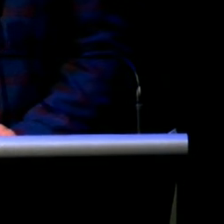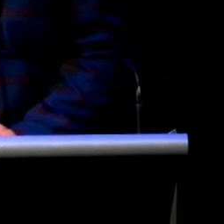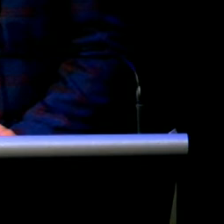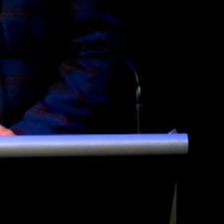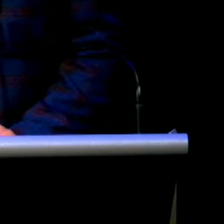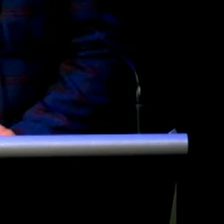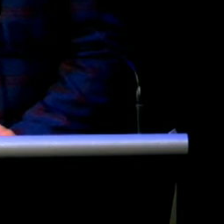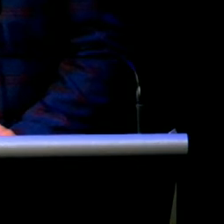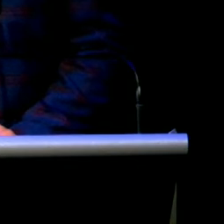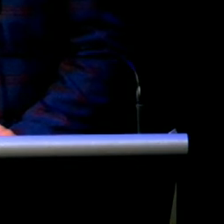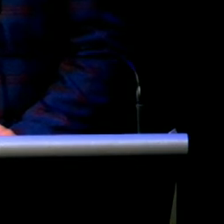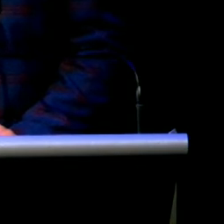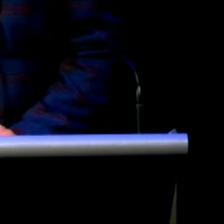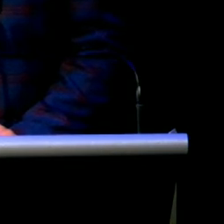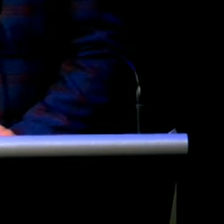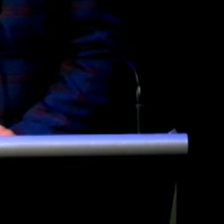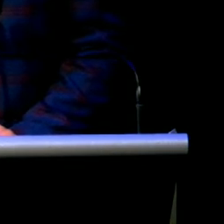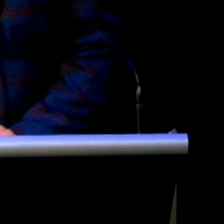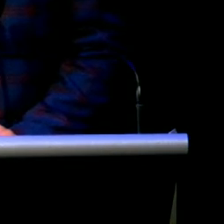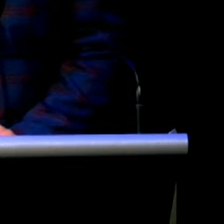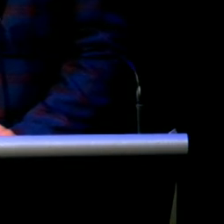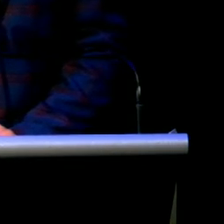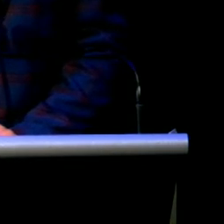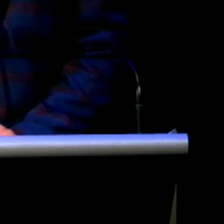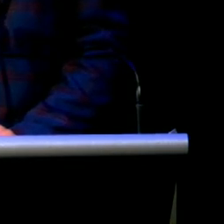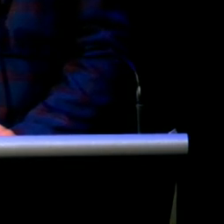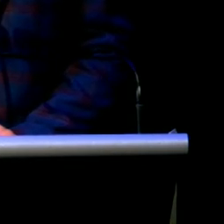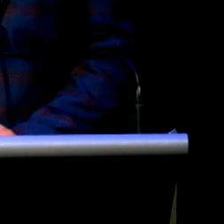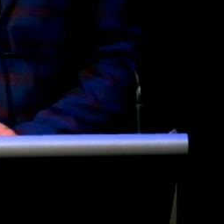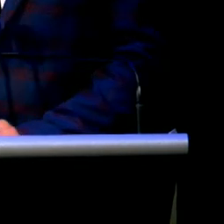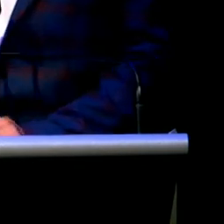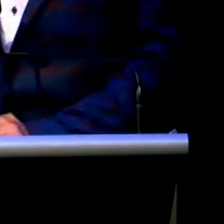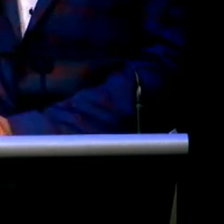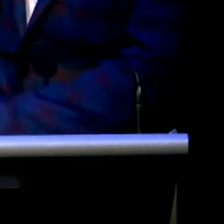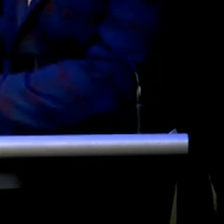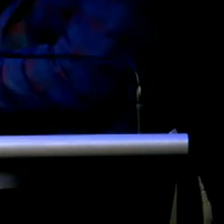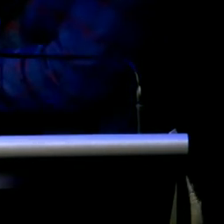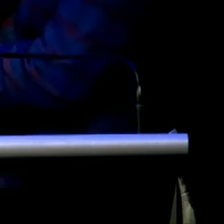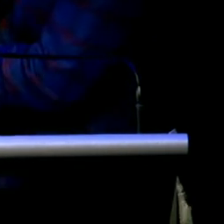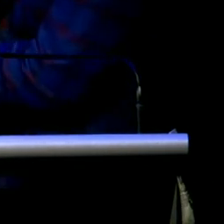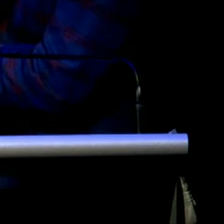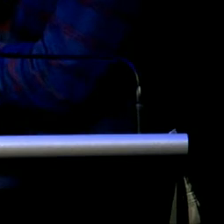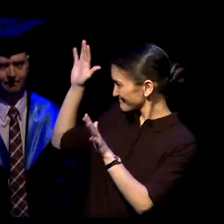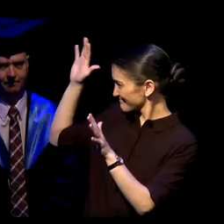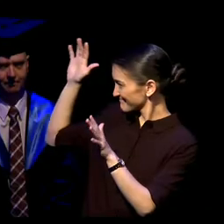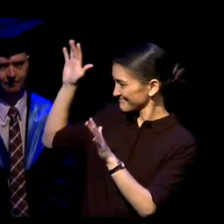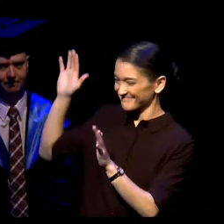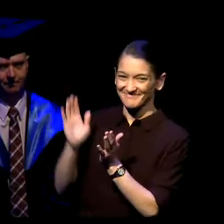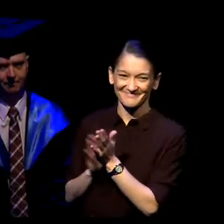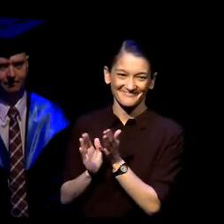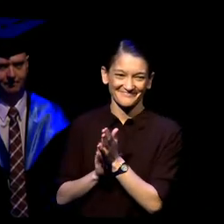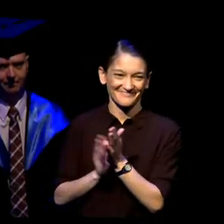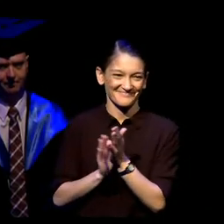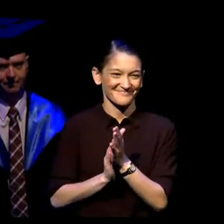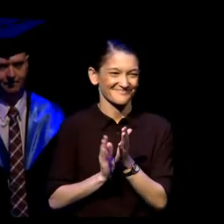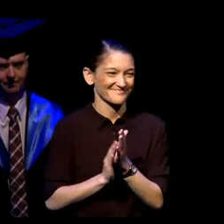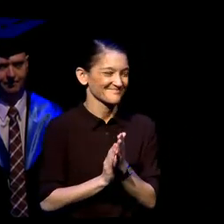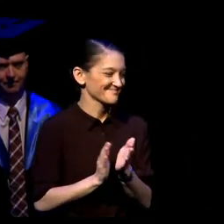Melbourne Polytechnic and share their knowledge with you is truly wonderful. So how about a round of applause for these people up here tonight?